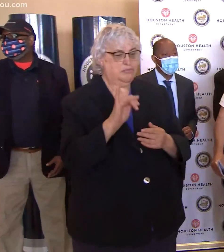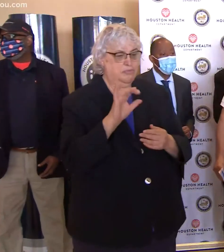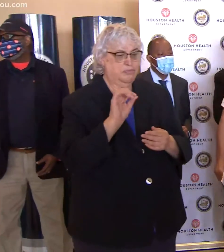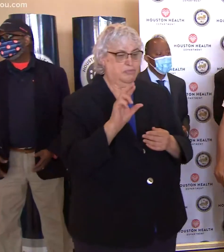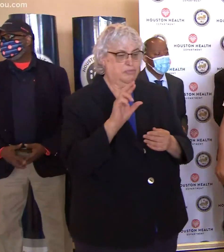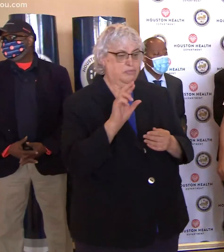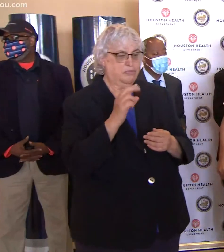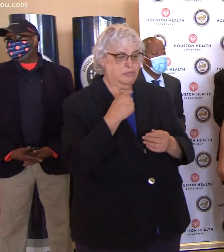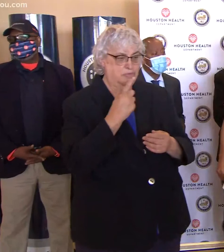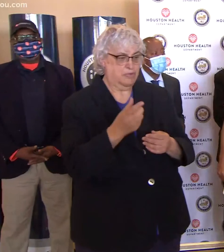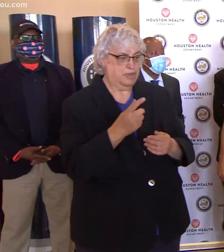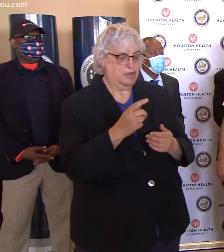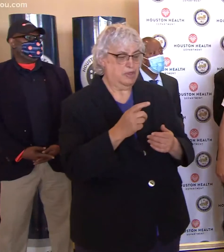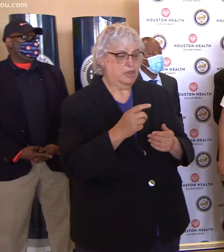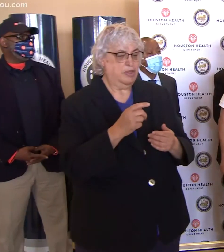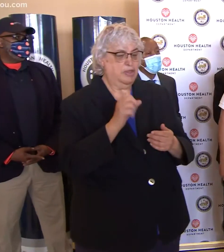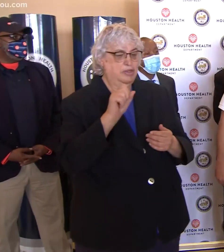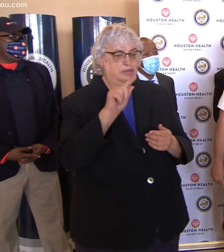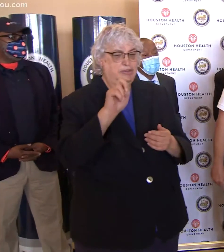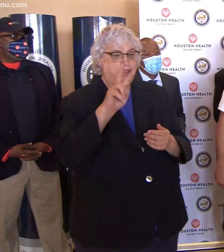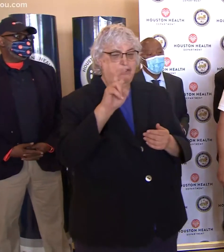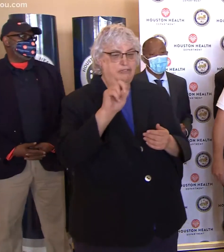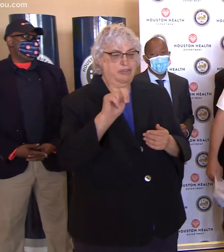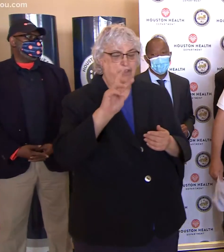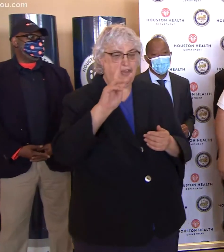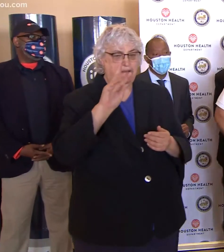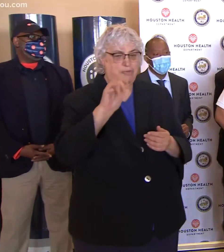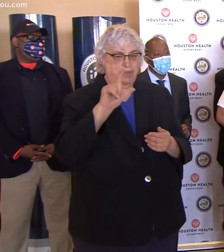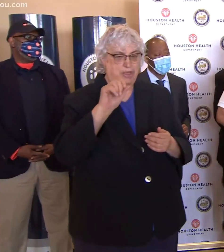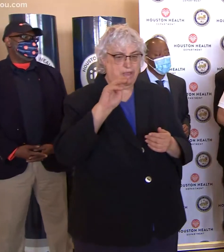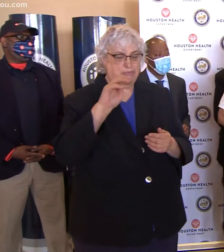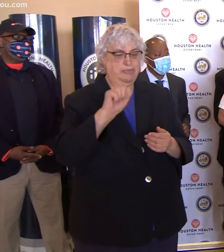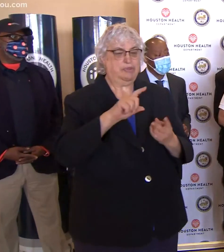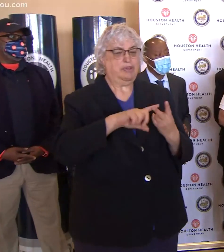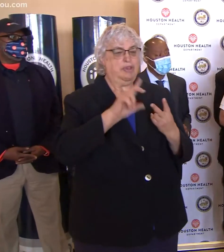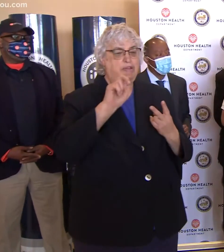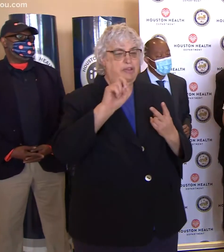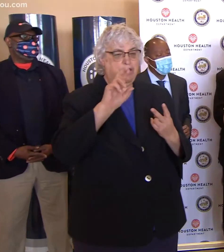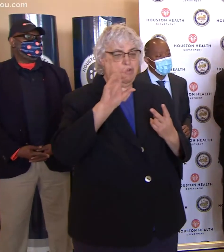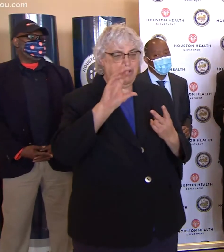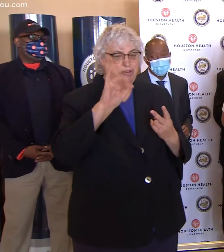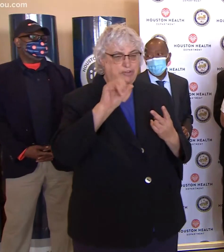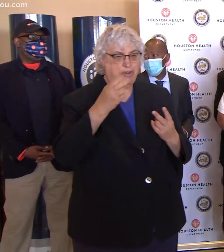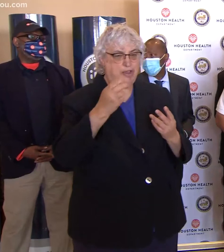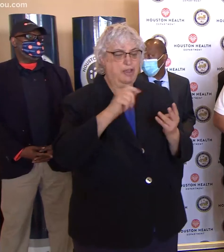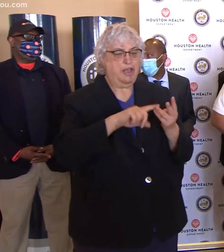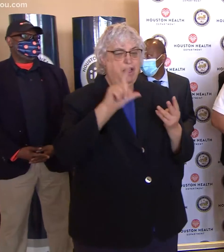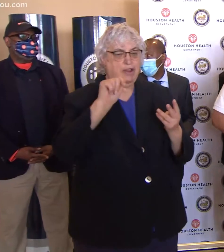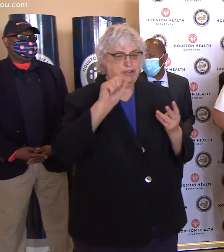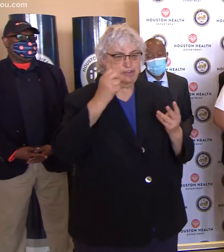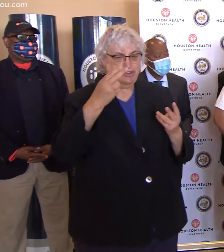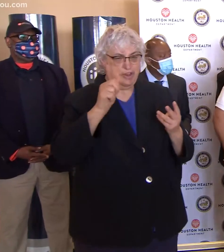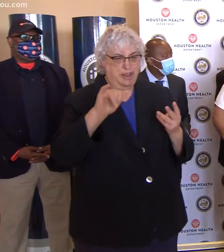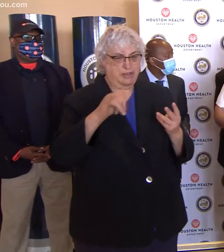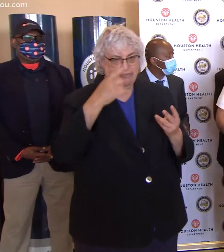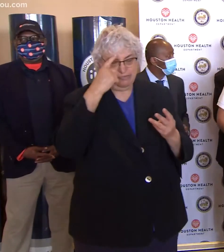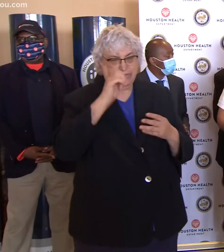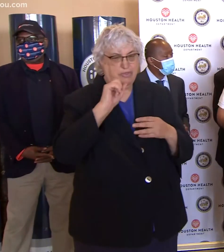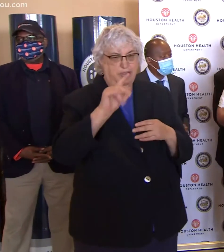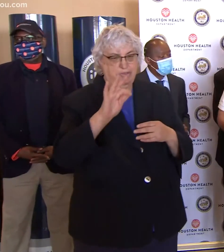give credit to Stephen Williams, to Cretia and Rashay for all the work that them and their staff have been doing. It's